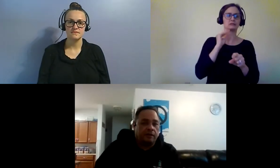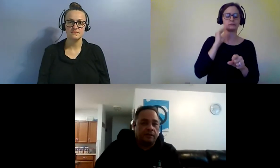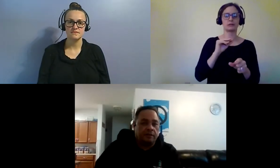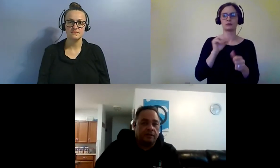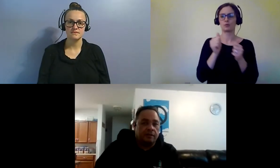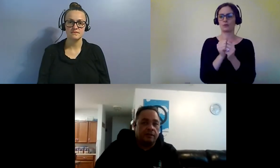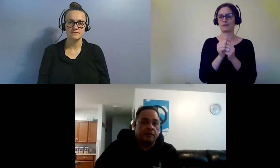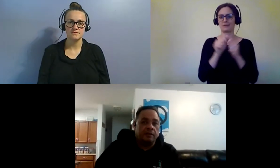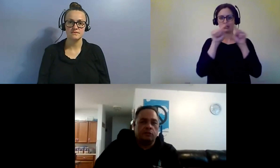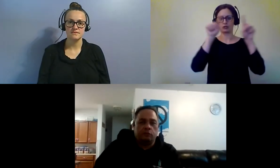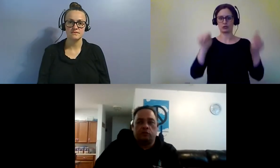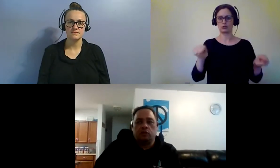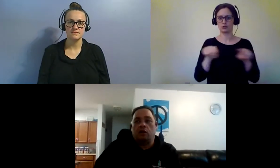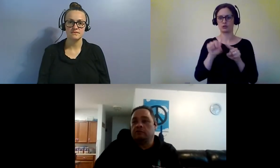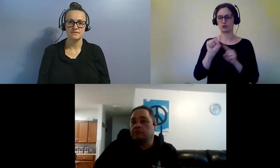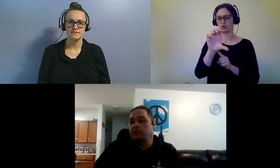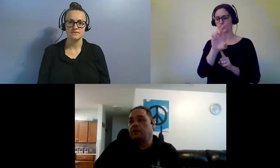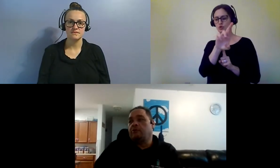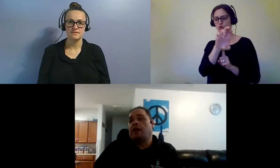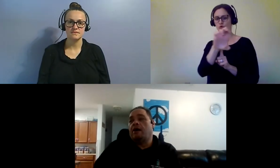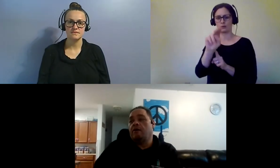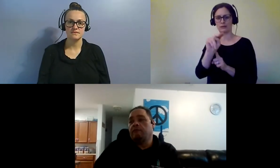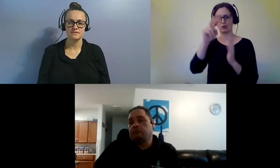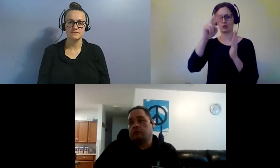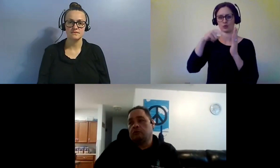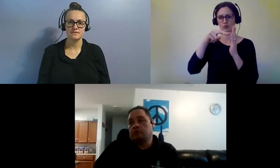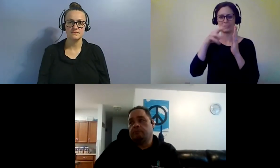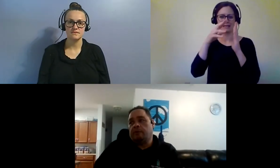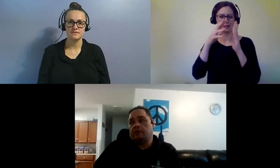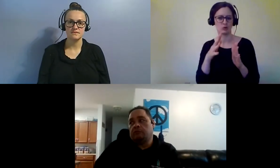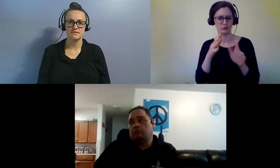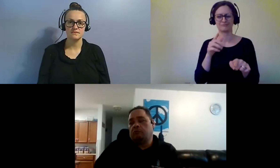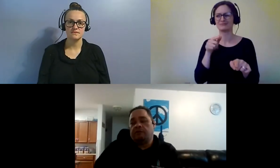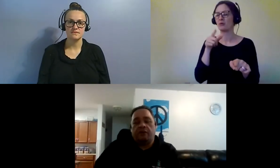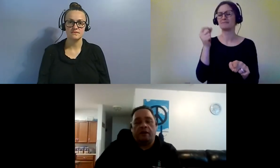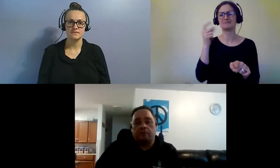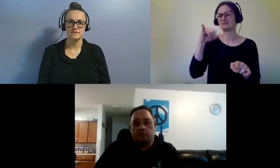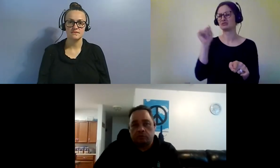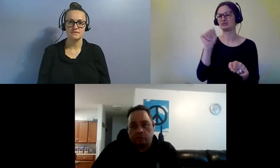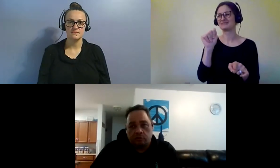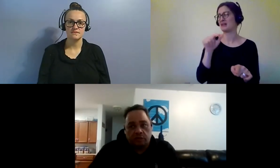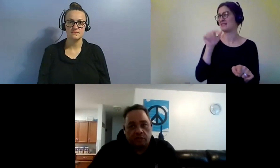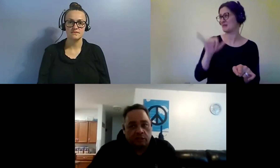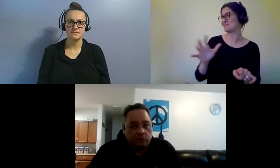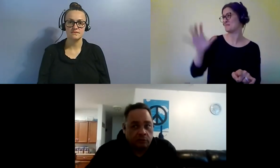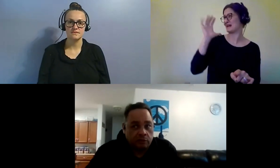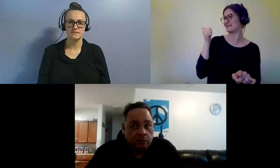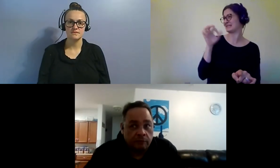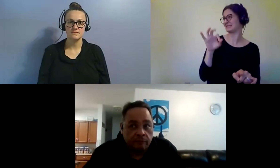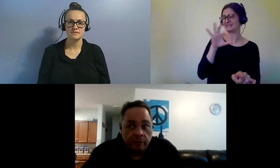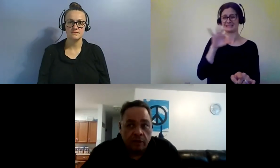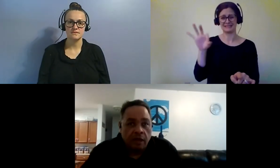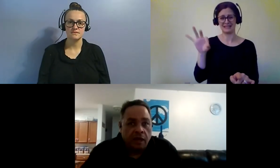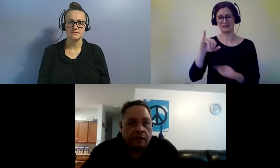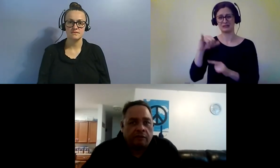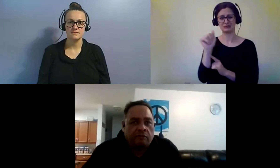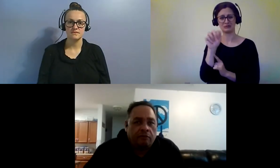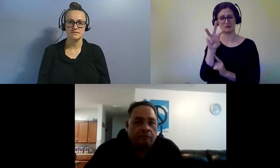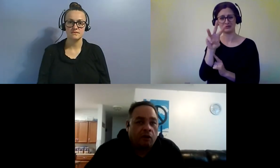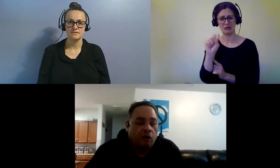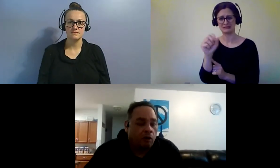1999. So JAWS has been around for about 25, almost 30 years,